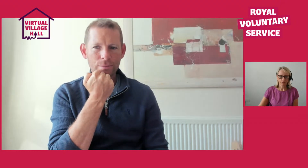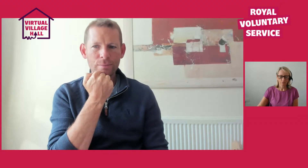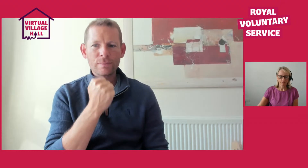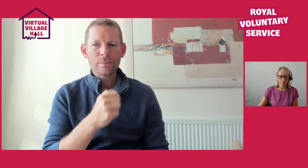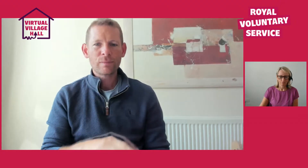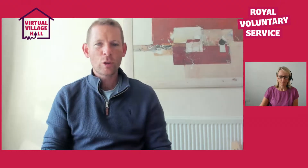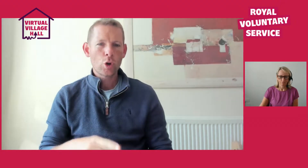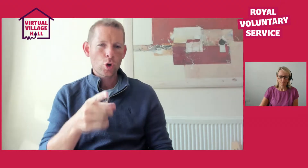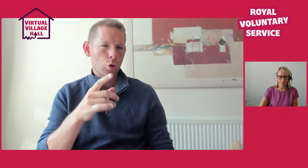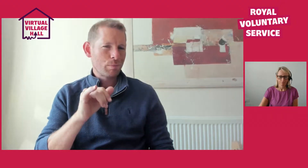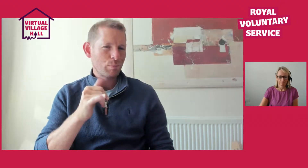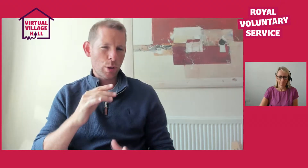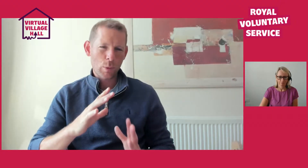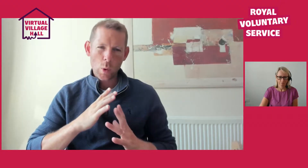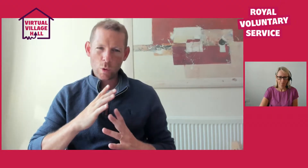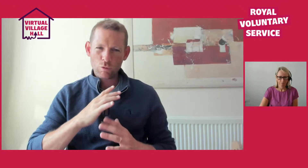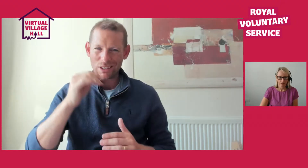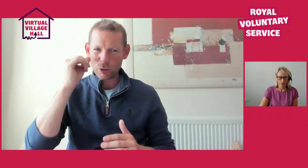numbers.